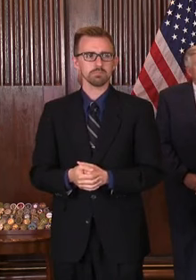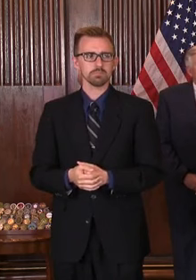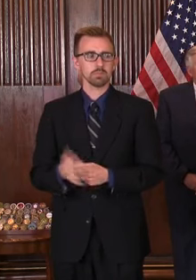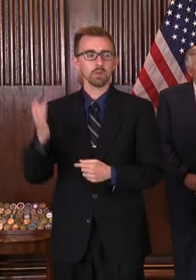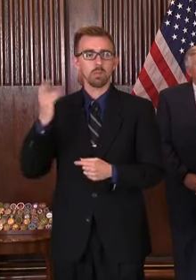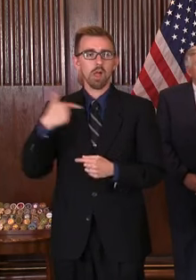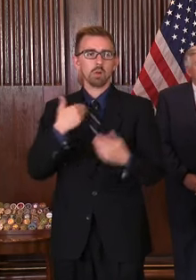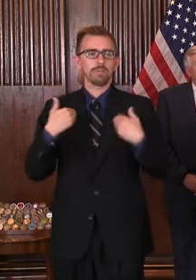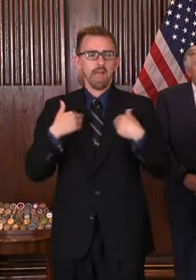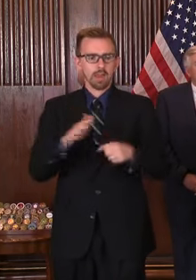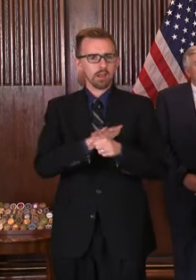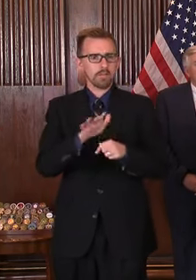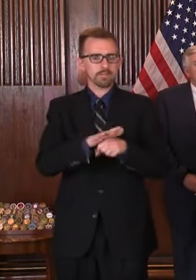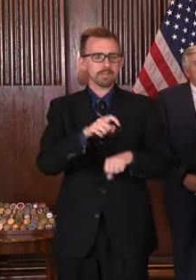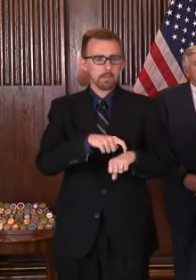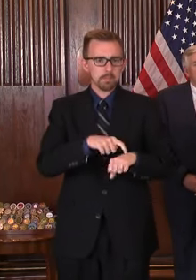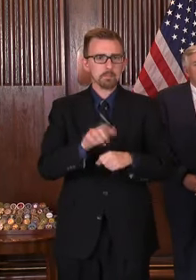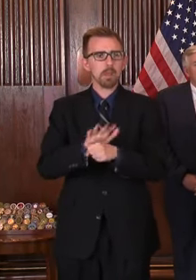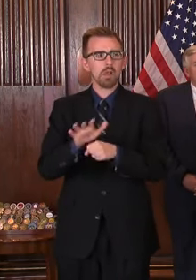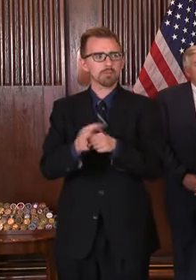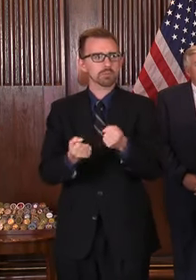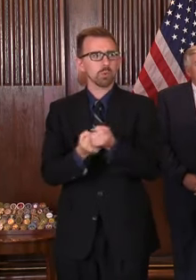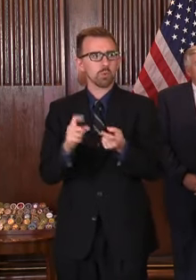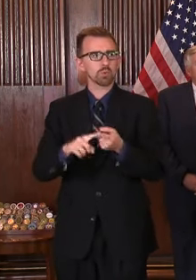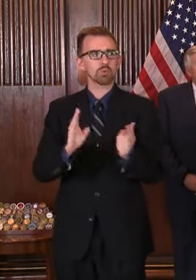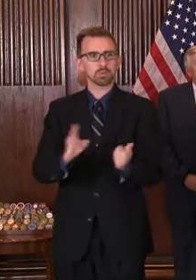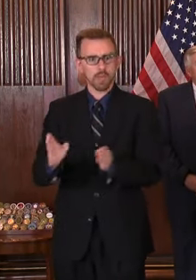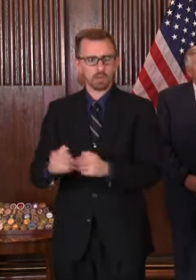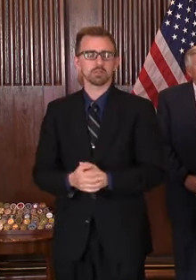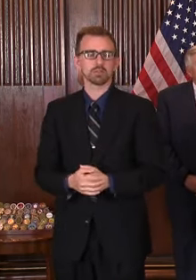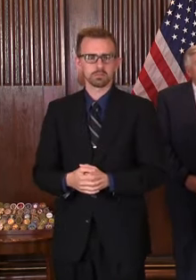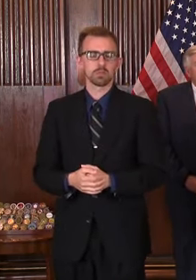we've had this time and support to prepare. So